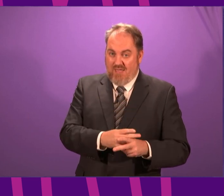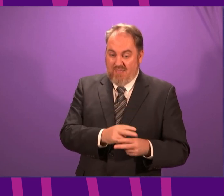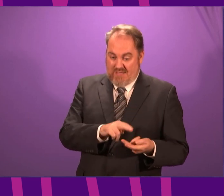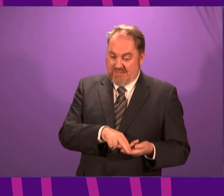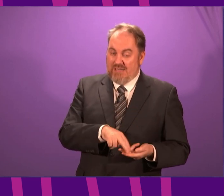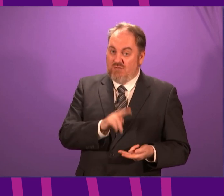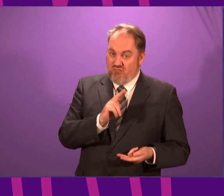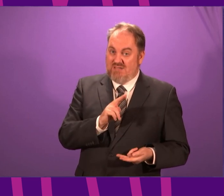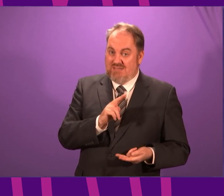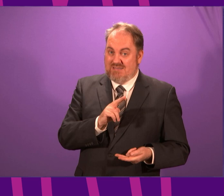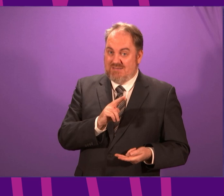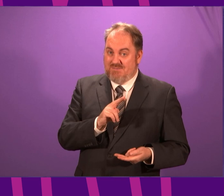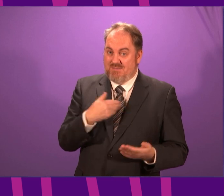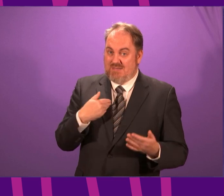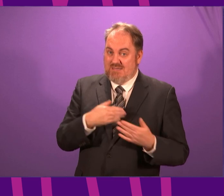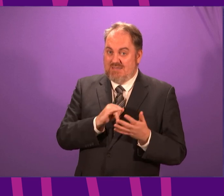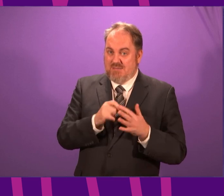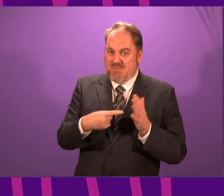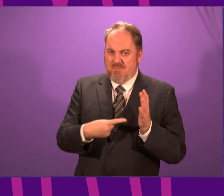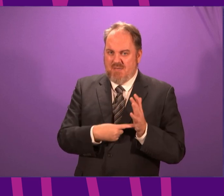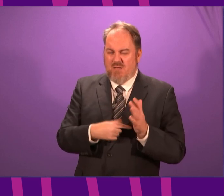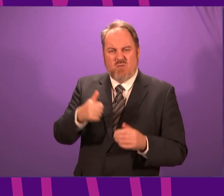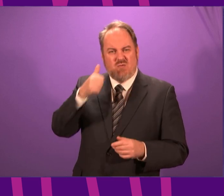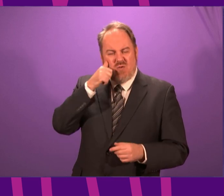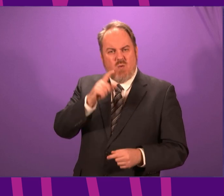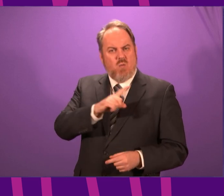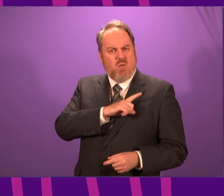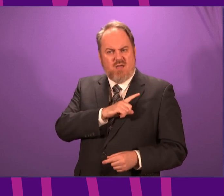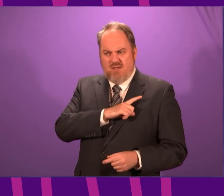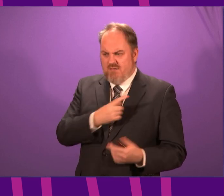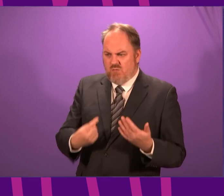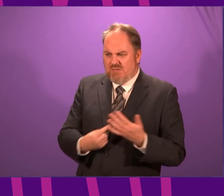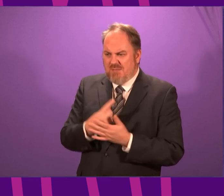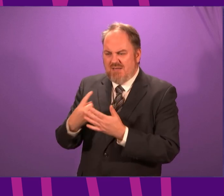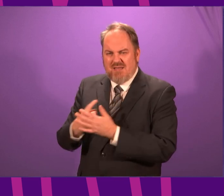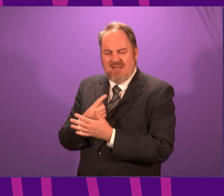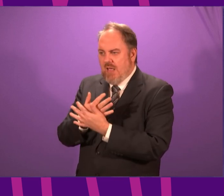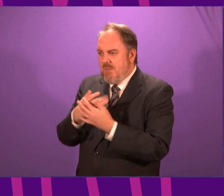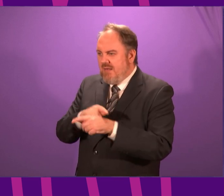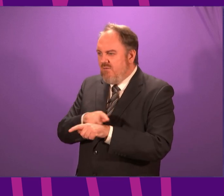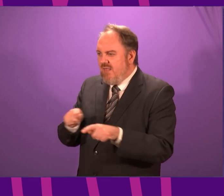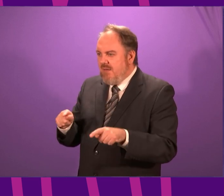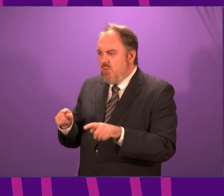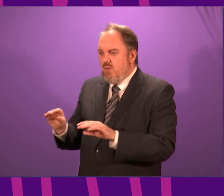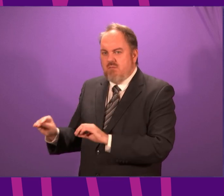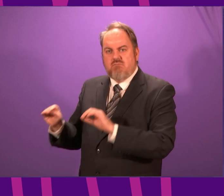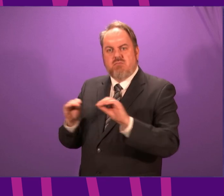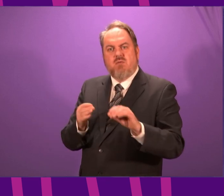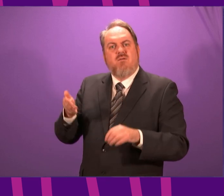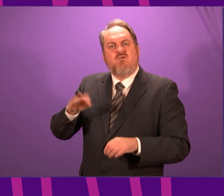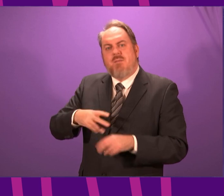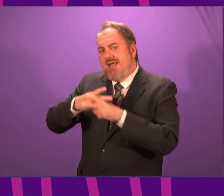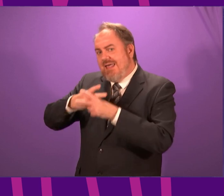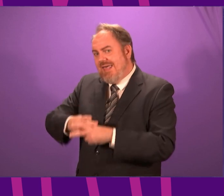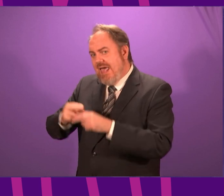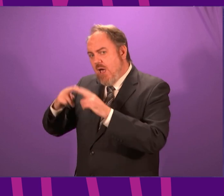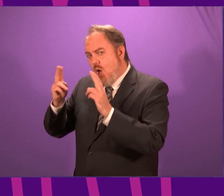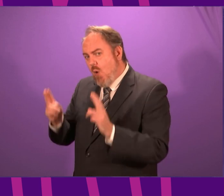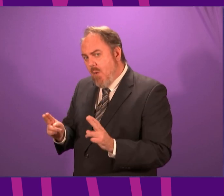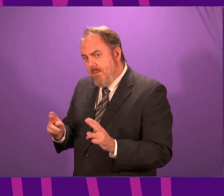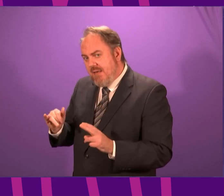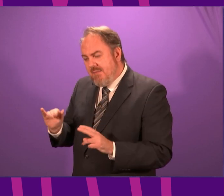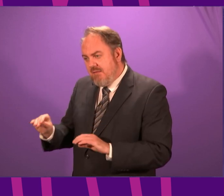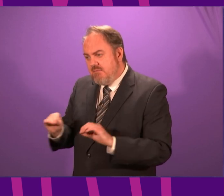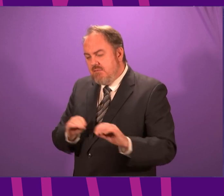we all must know and understand what is driving this data. How many of these patients were admitted for a care home setting, for